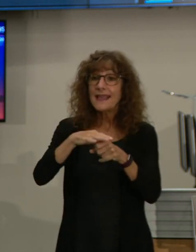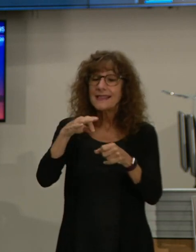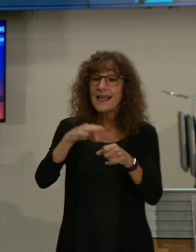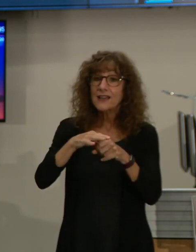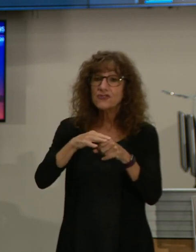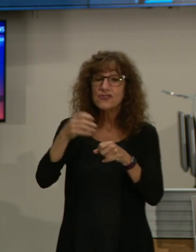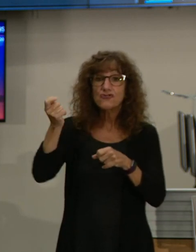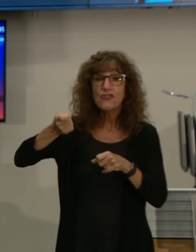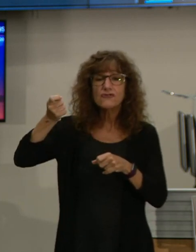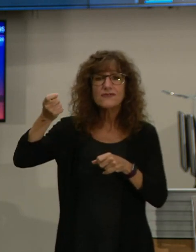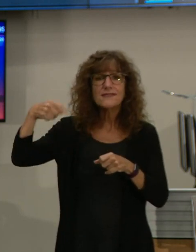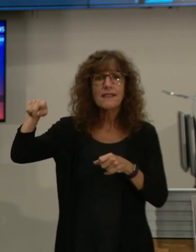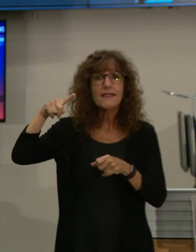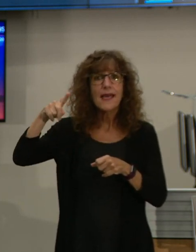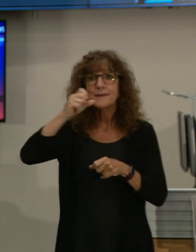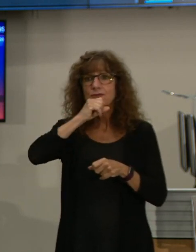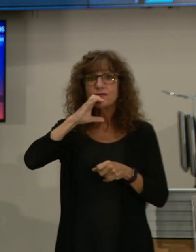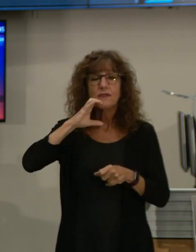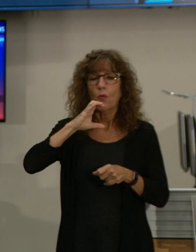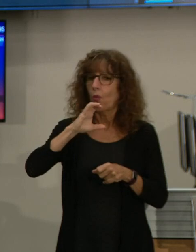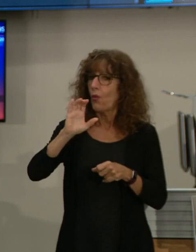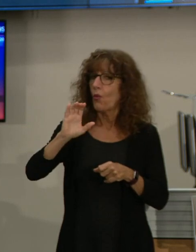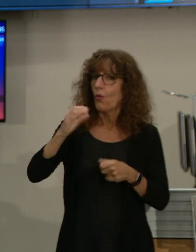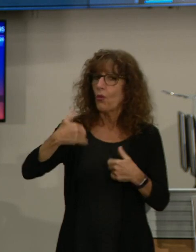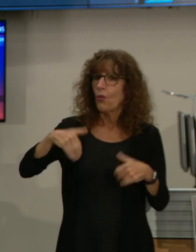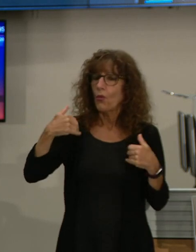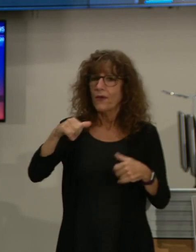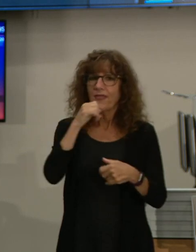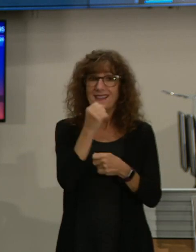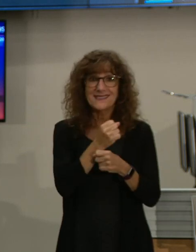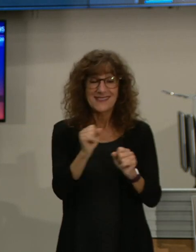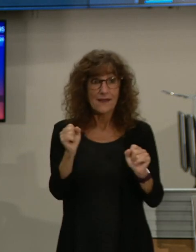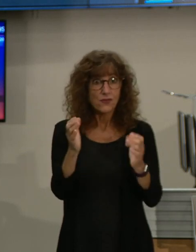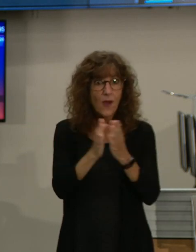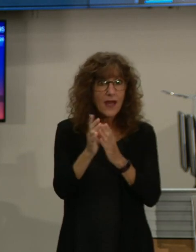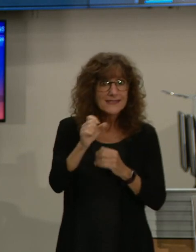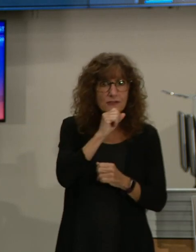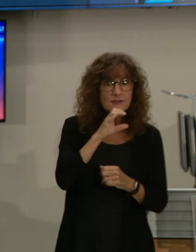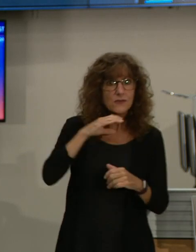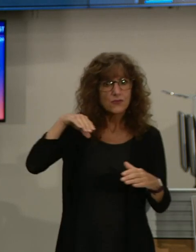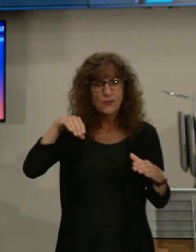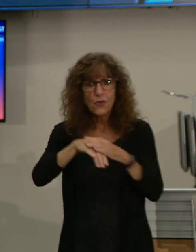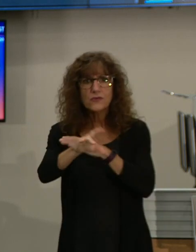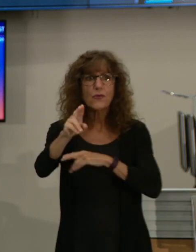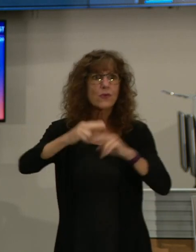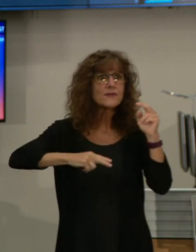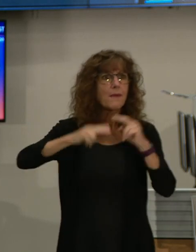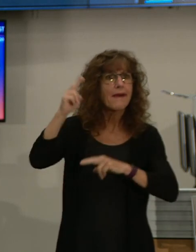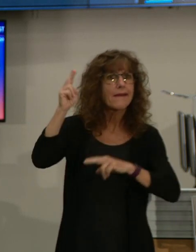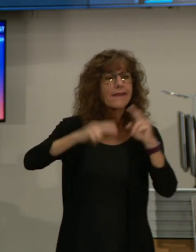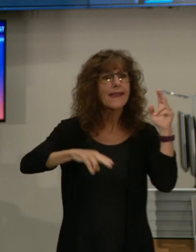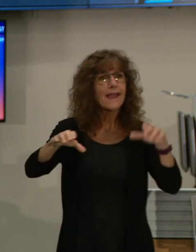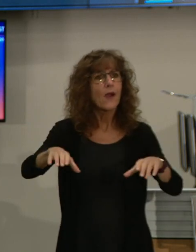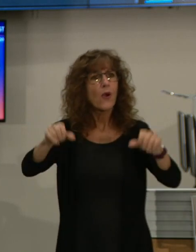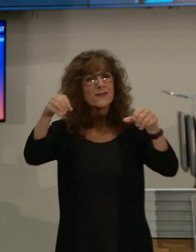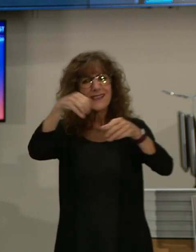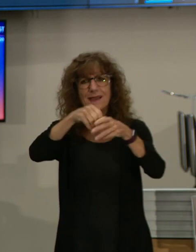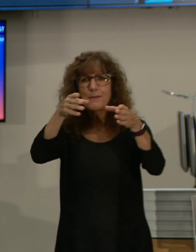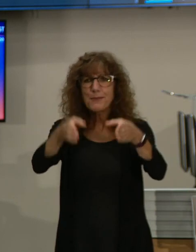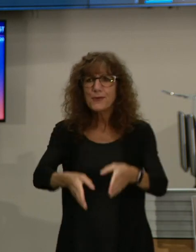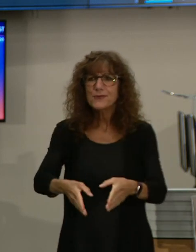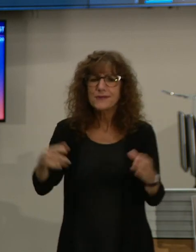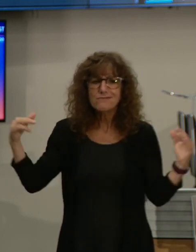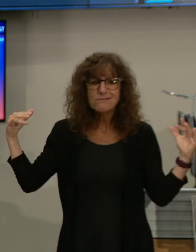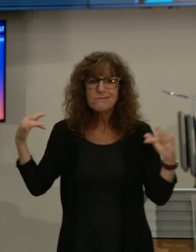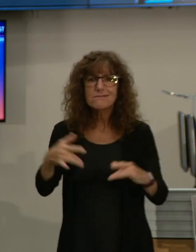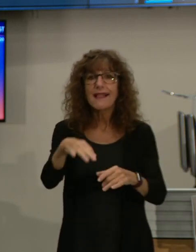seniors. And it is extremely unsafe to ask seniors to go into these facilities and host an in-person election.